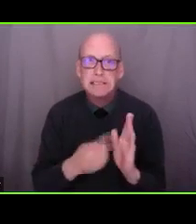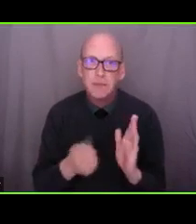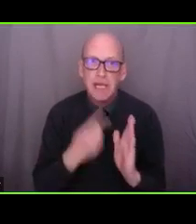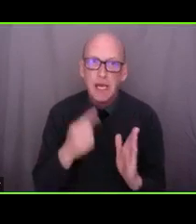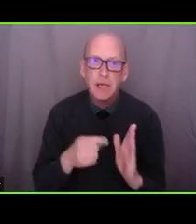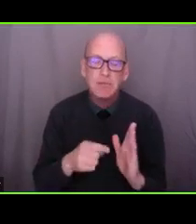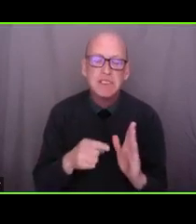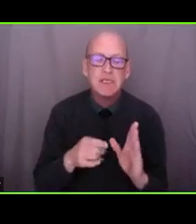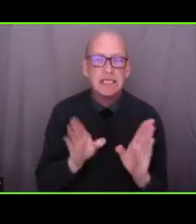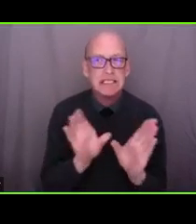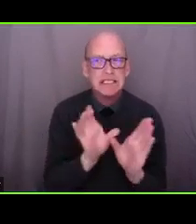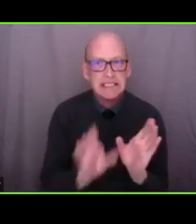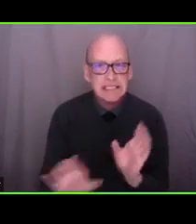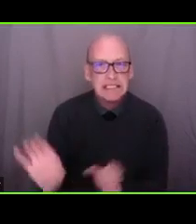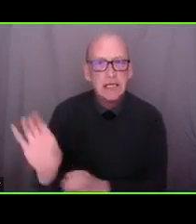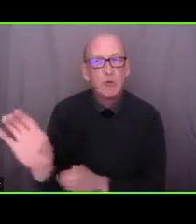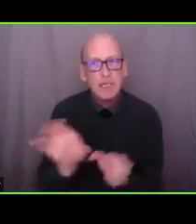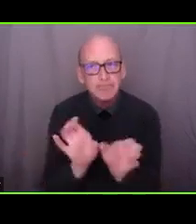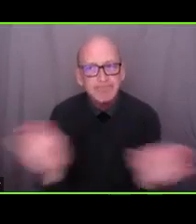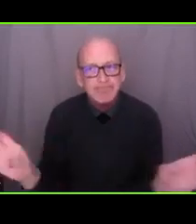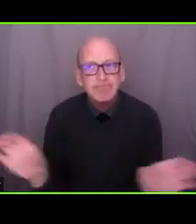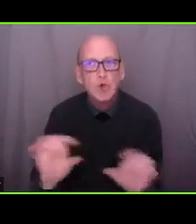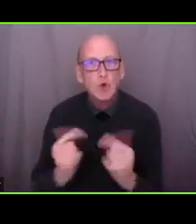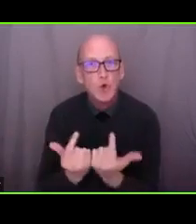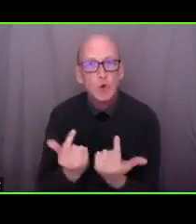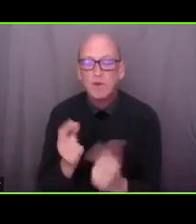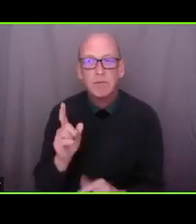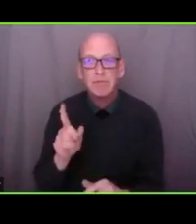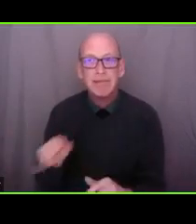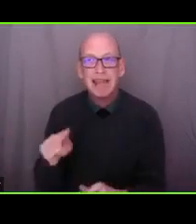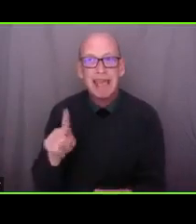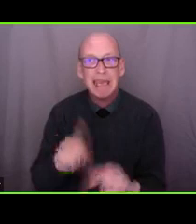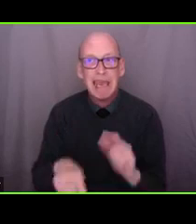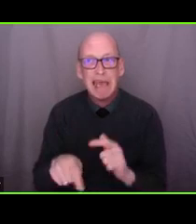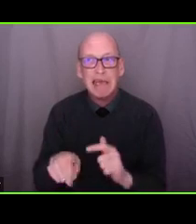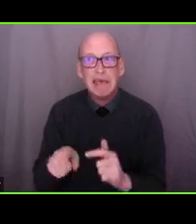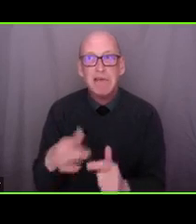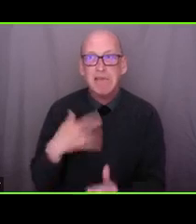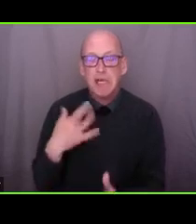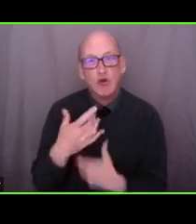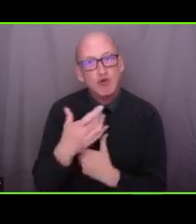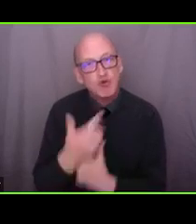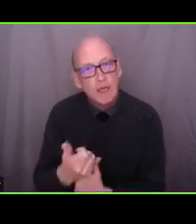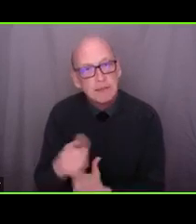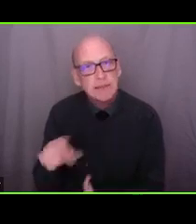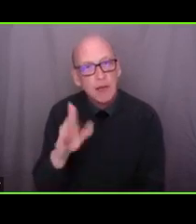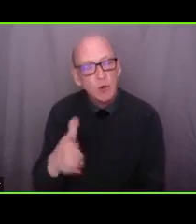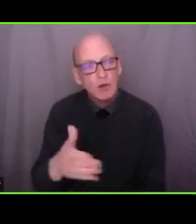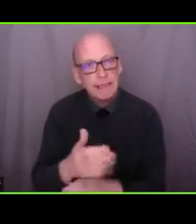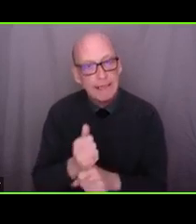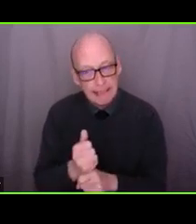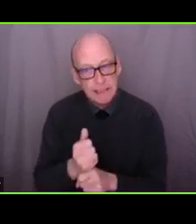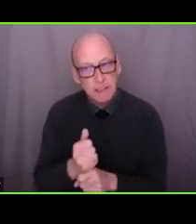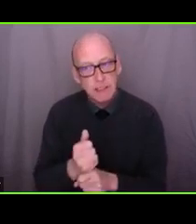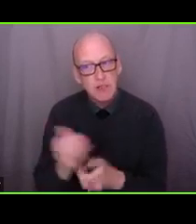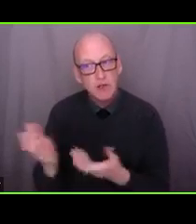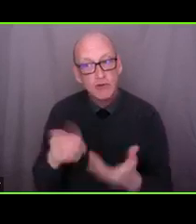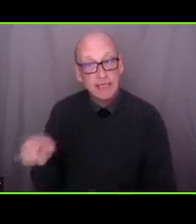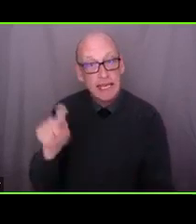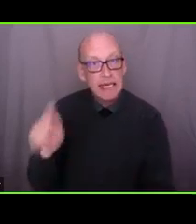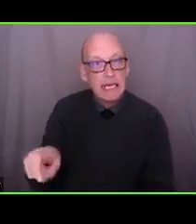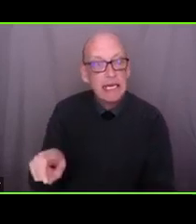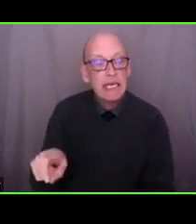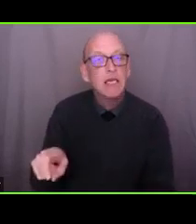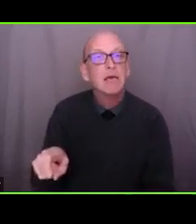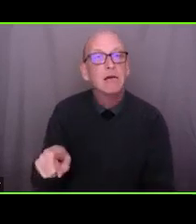sometimes we can't just trust that because someone is licensed that they're going to provide the type of services that that person deserves and needs to